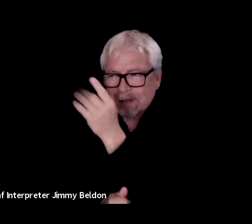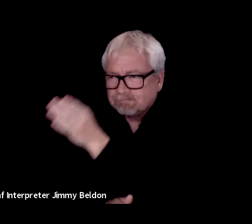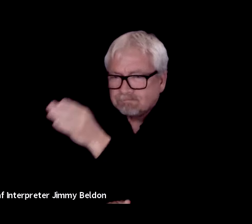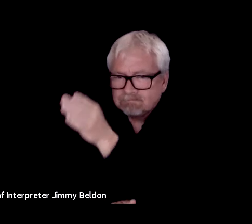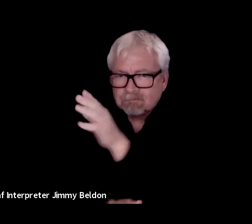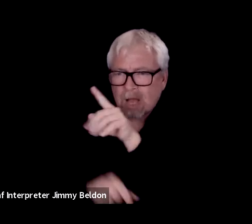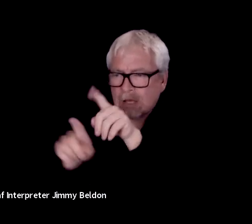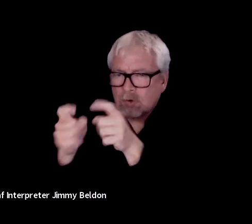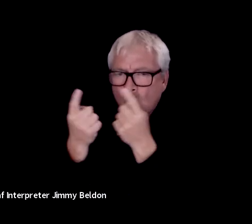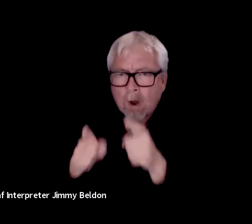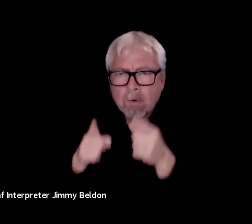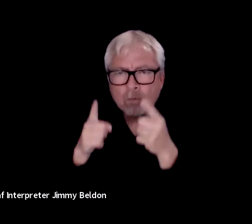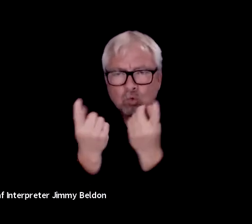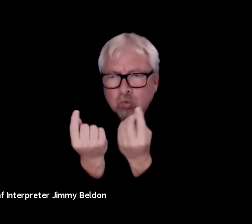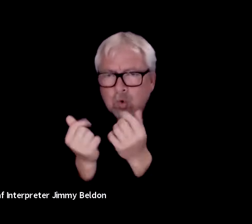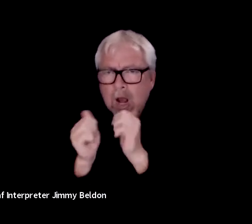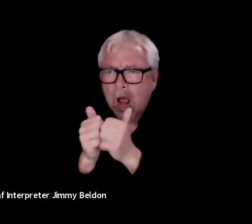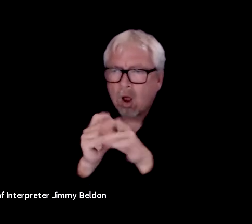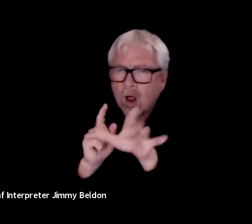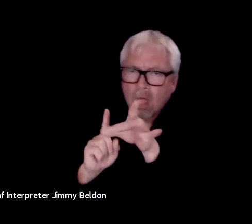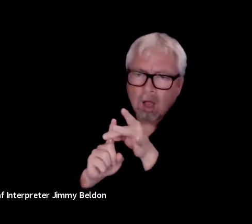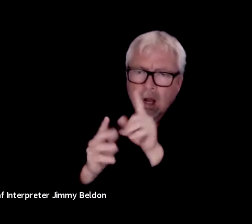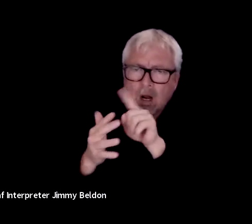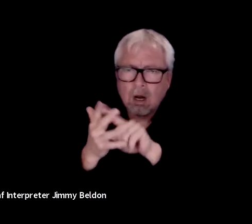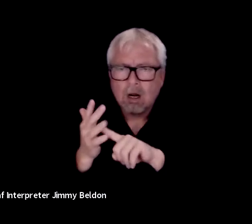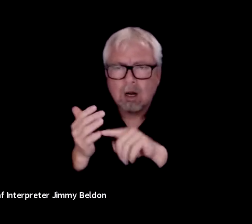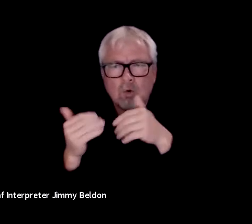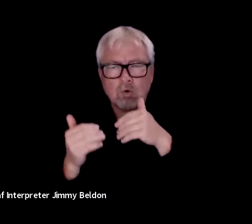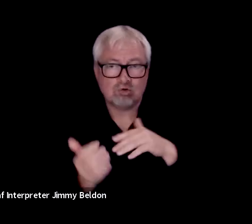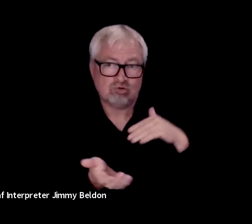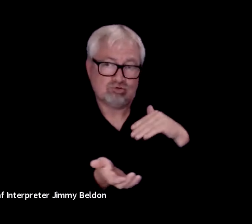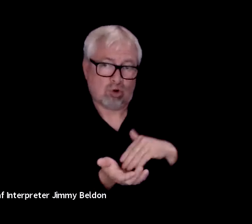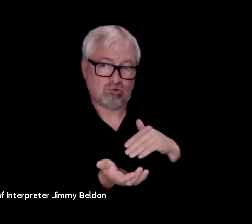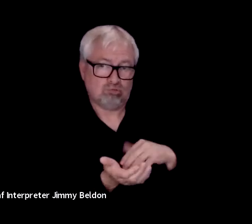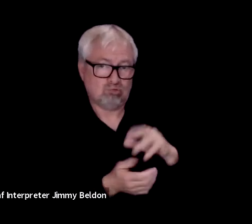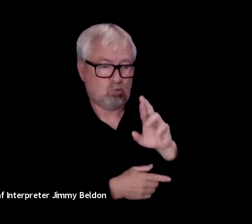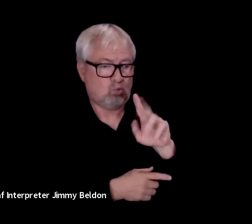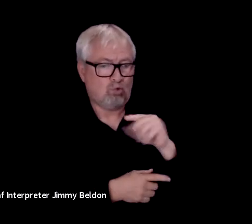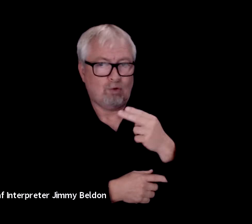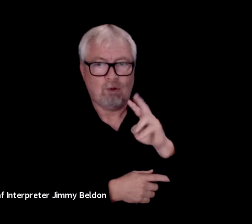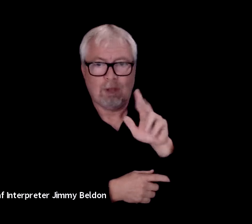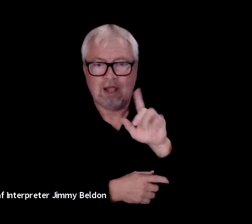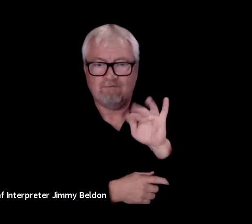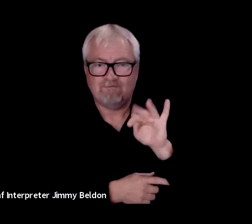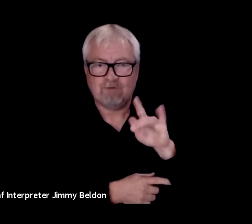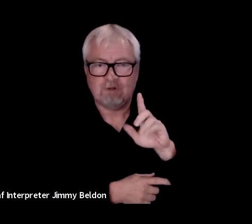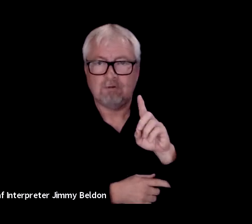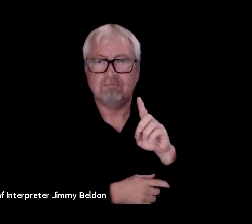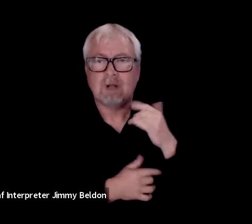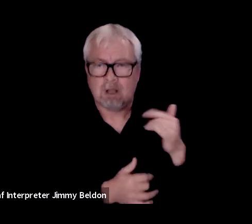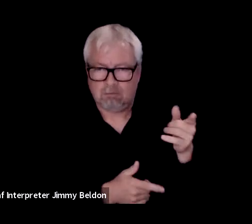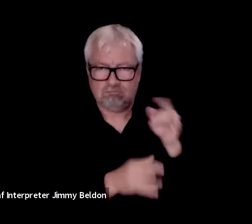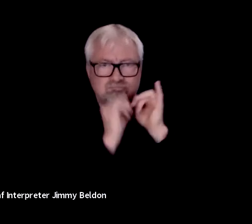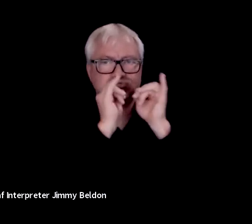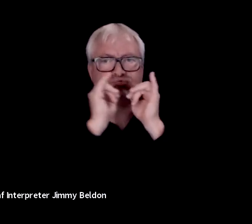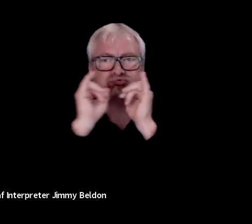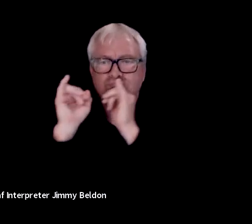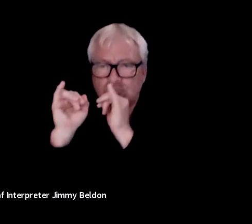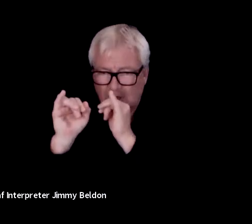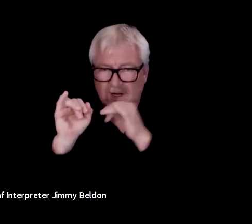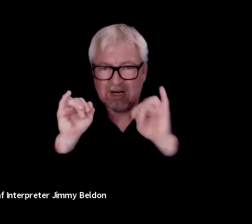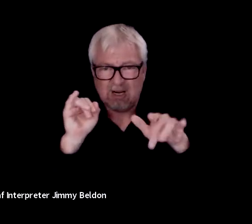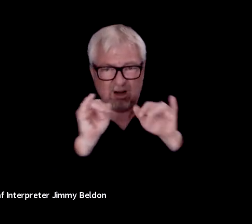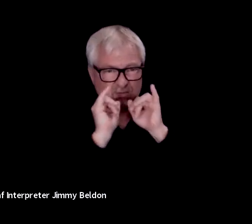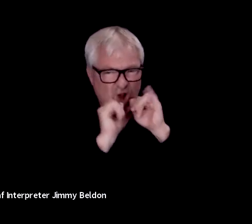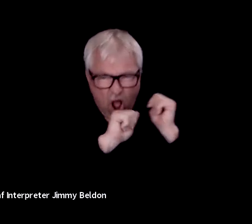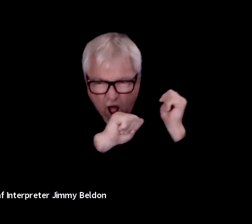can report specifically for any given event, the reality is there are most likely several times as many cases actually associated